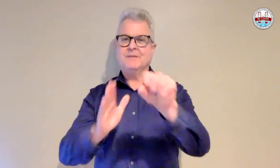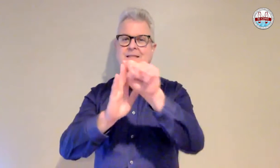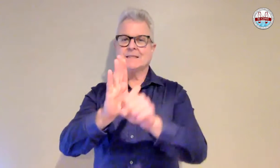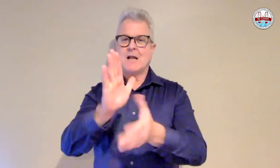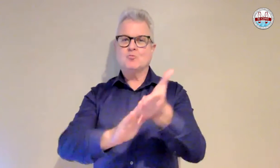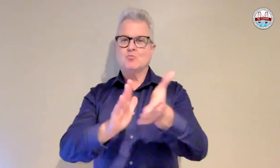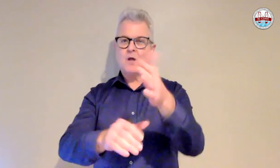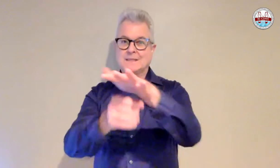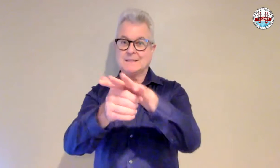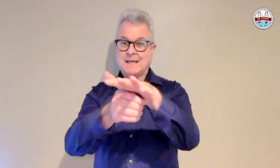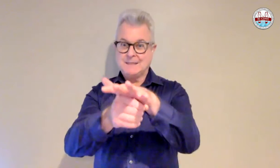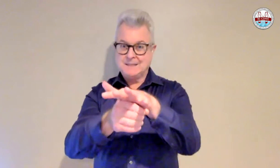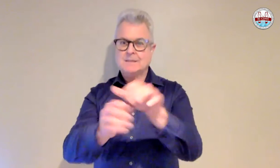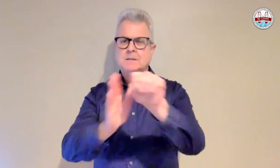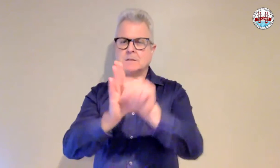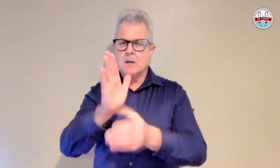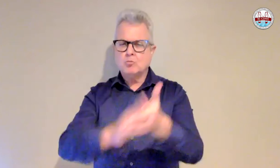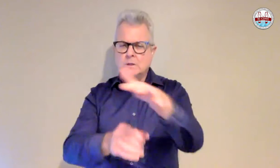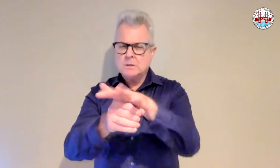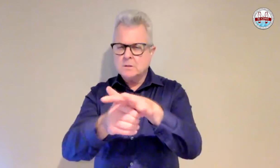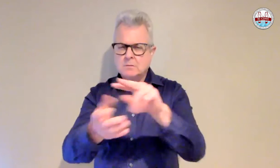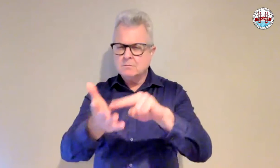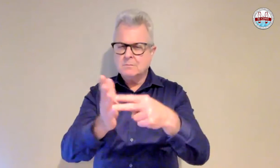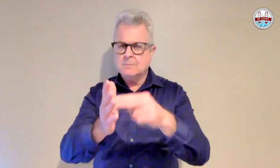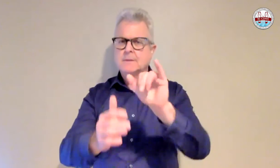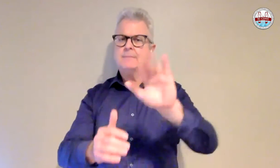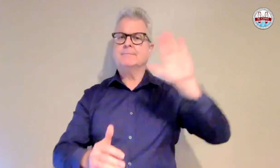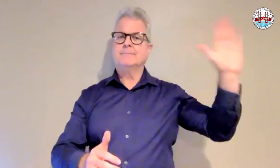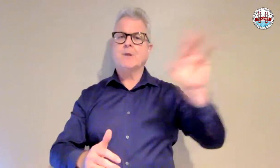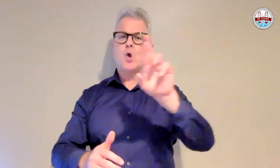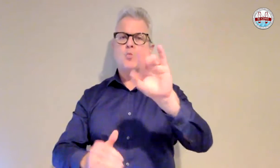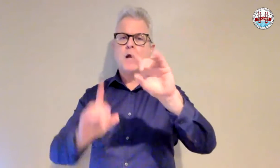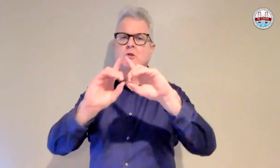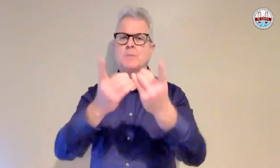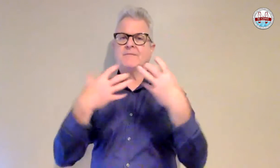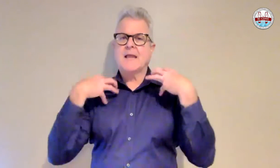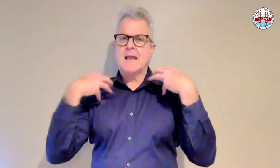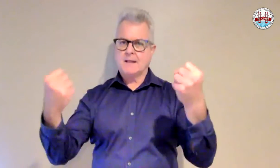The first option is that run by the Rhode Island State Department of Health.